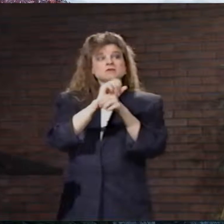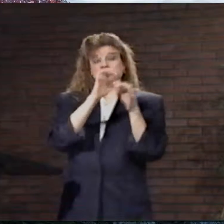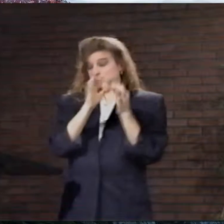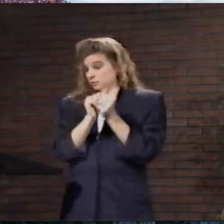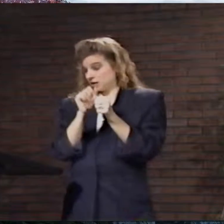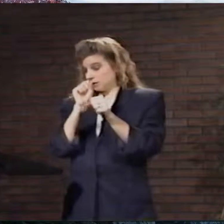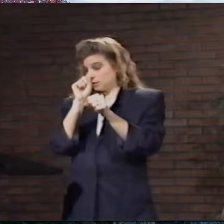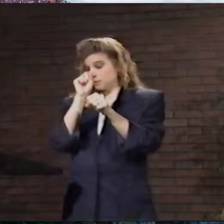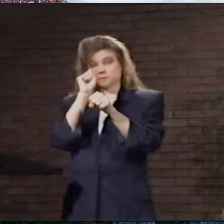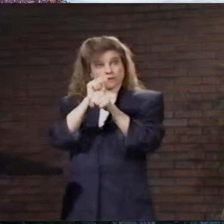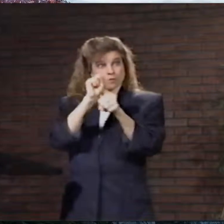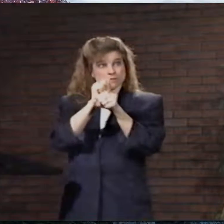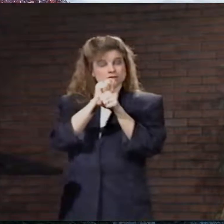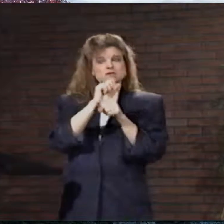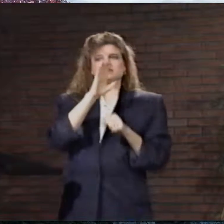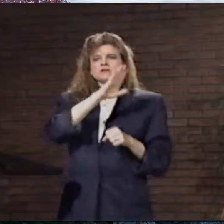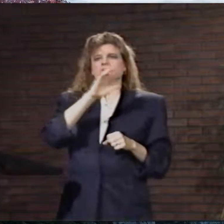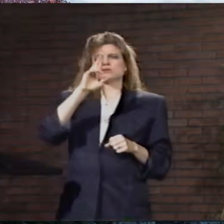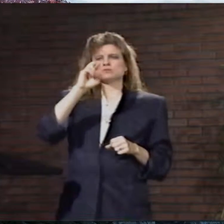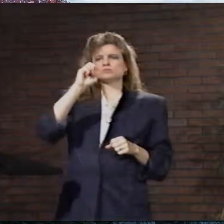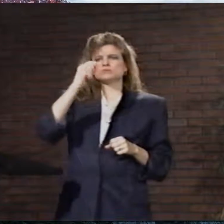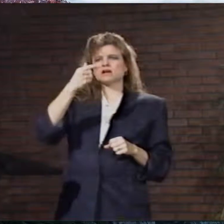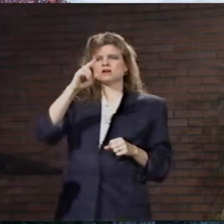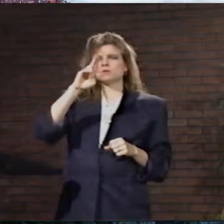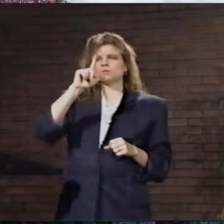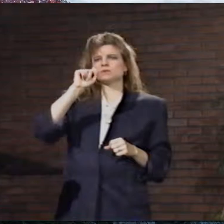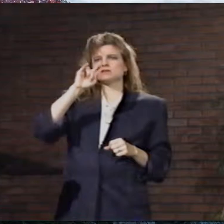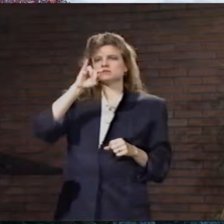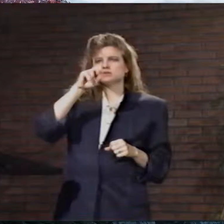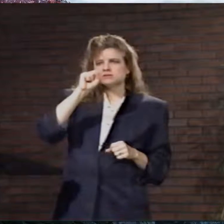The first topic is working with interpreters.